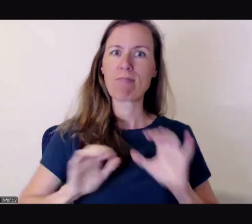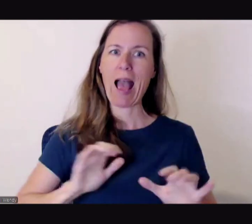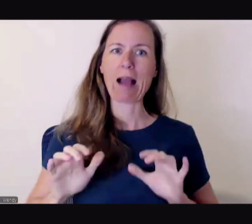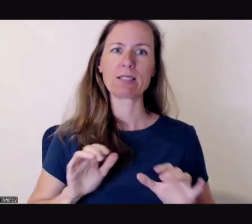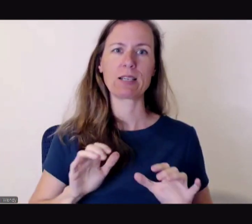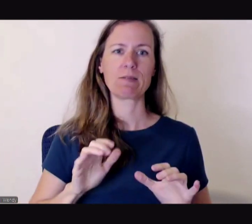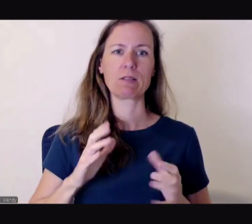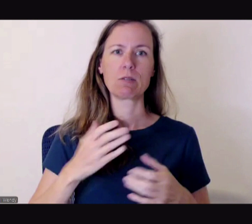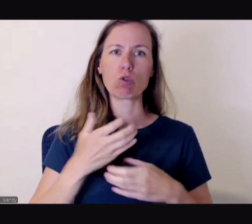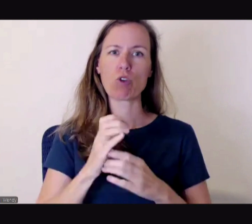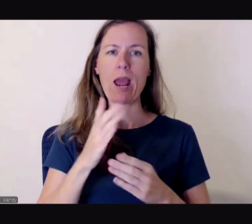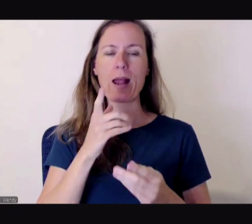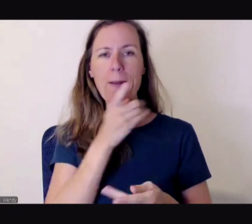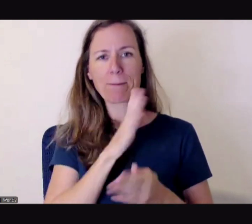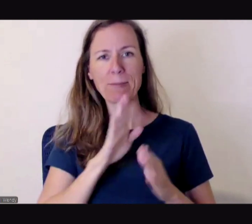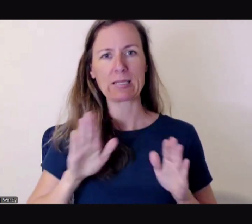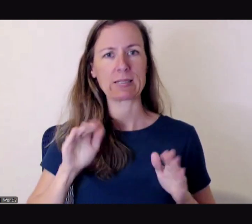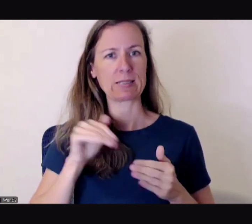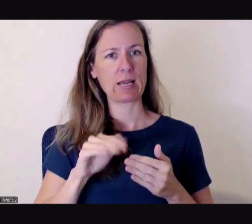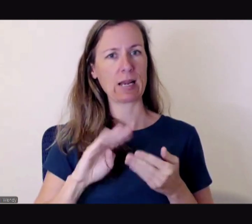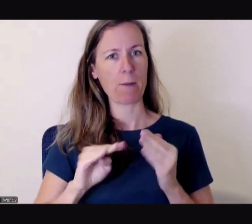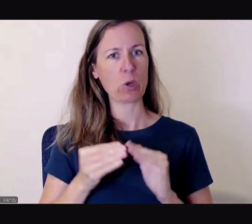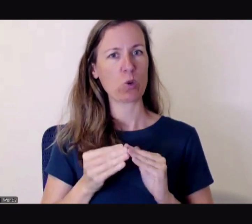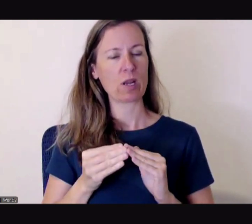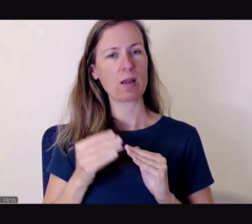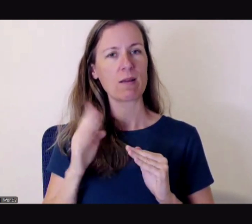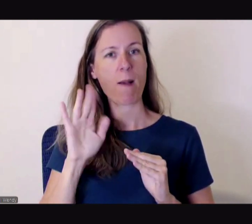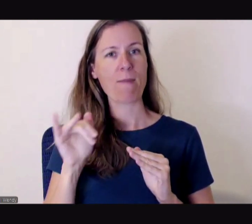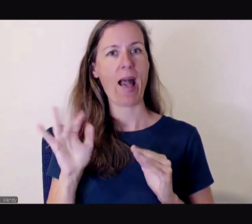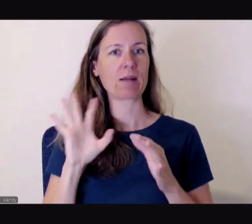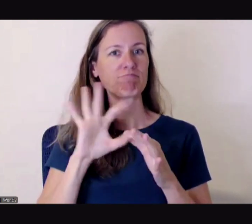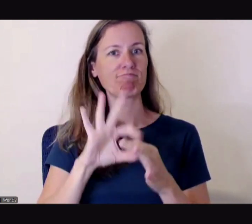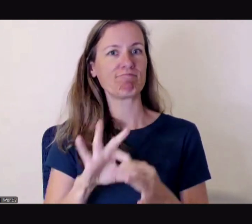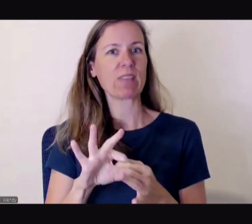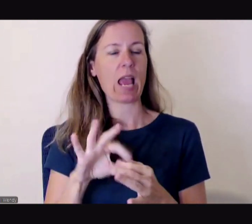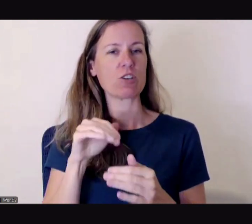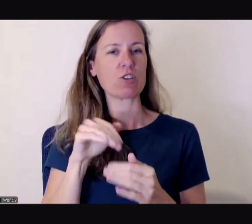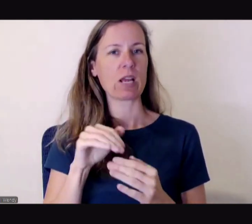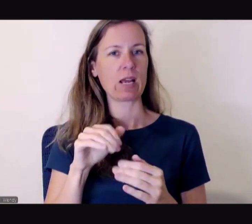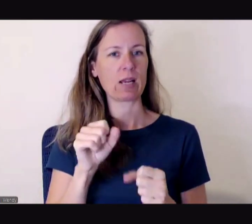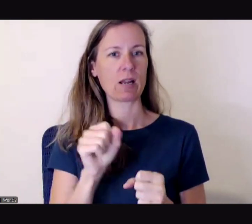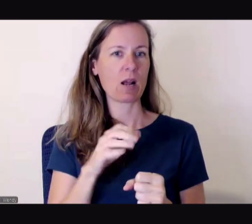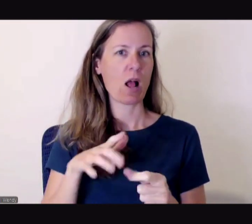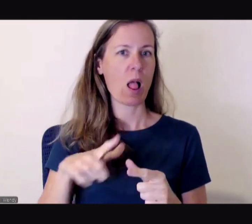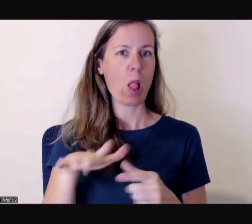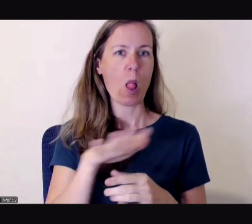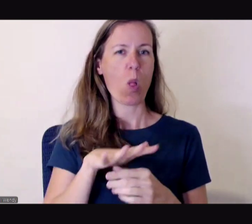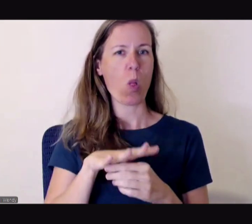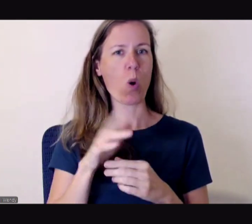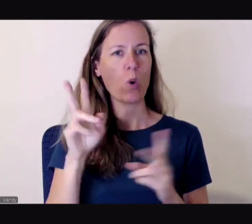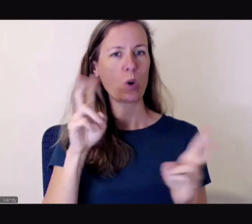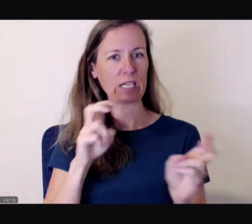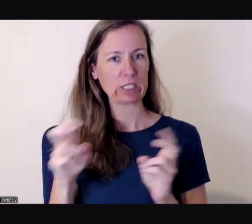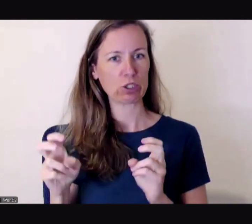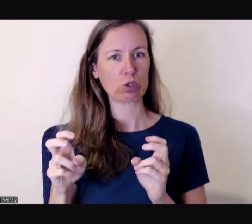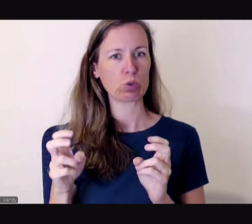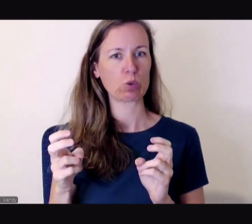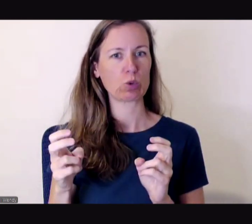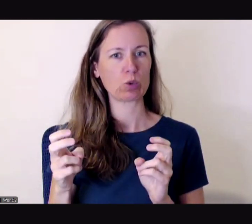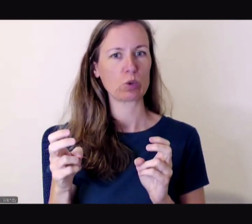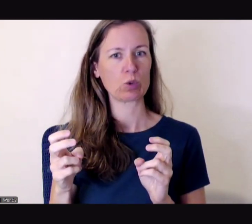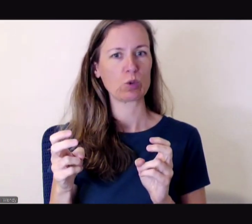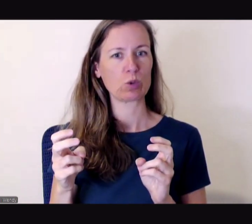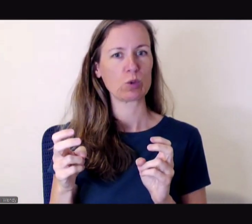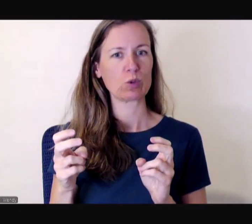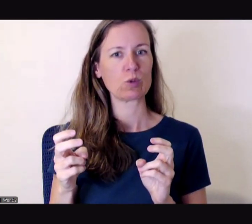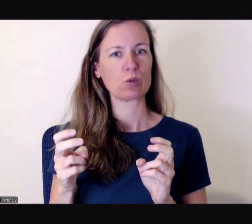by engaging local issues and embracing our diverse voices and experiences through